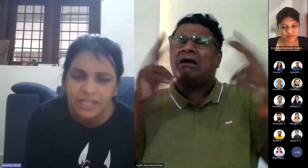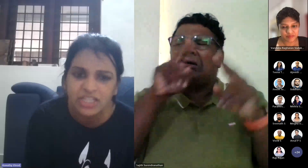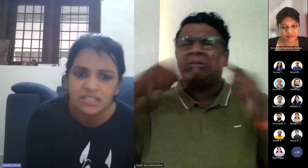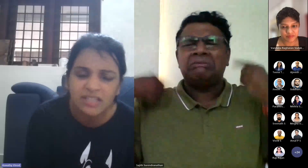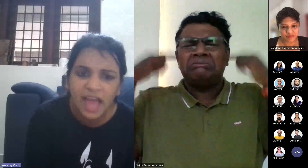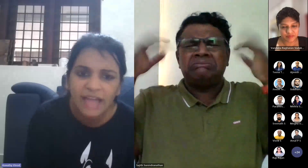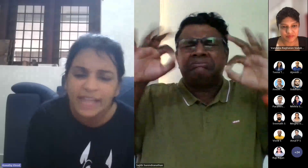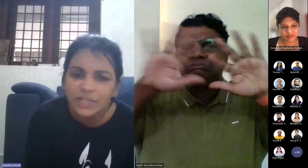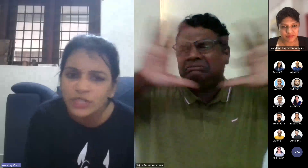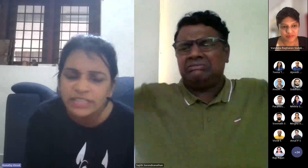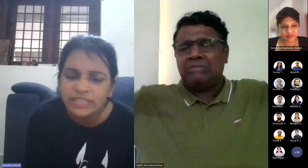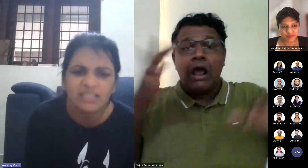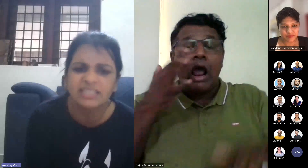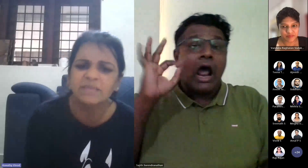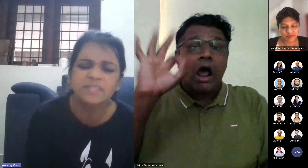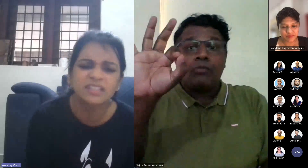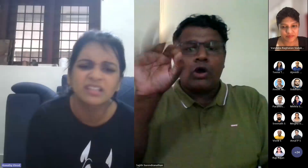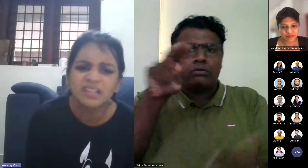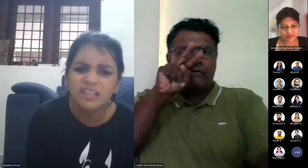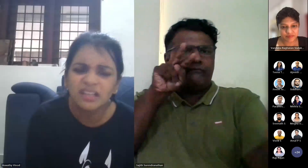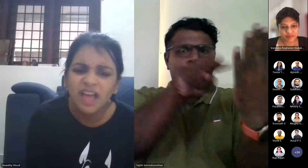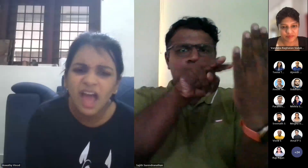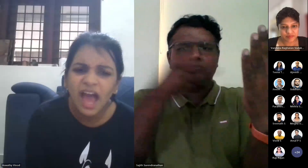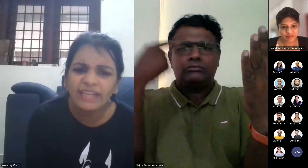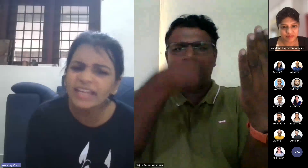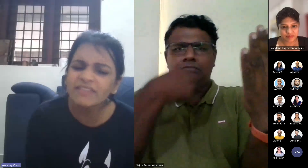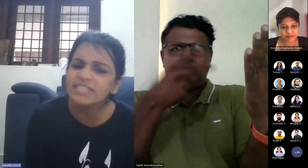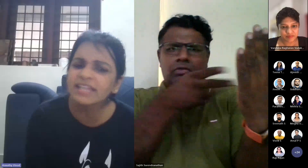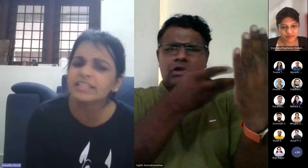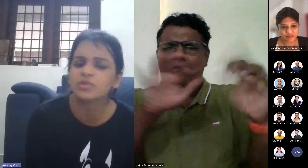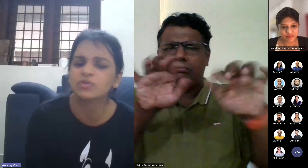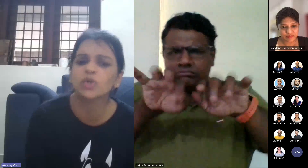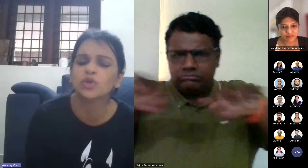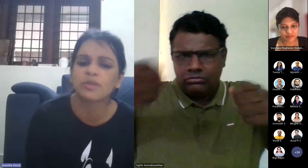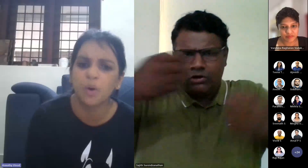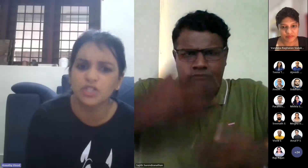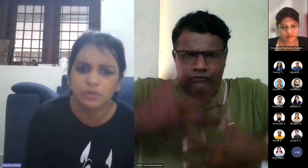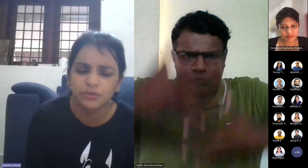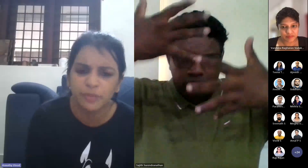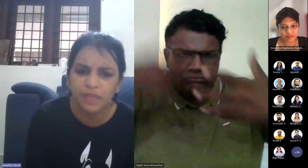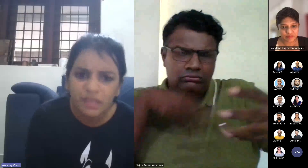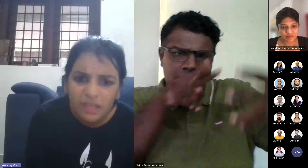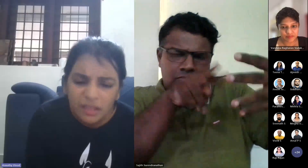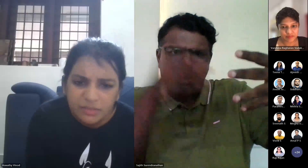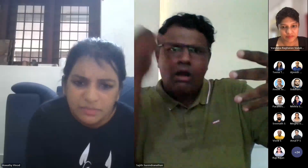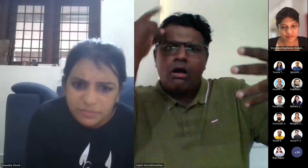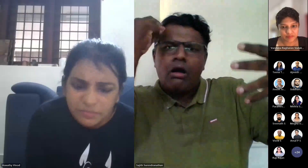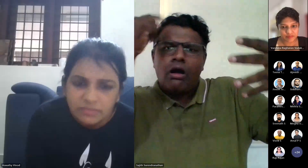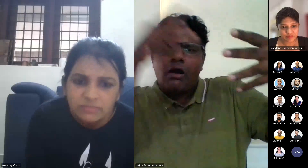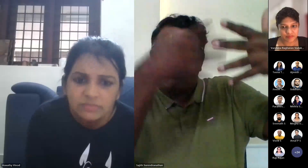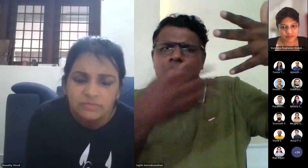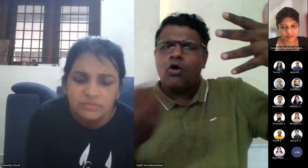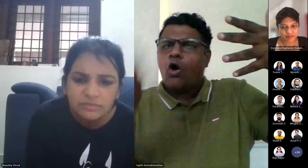facial expressions. I tried to read transcripts. I never said that this was not going to be possible for me.